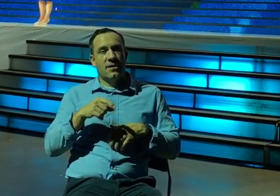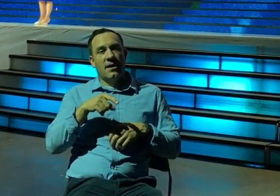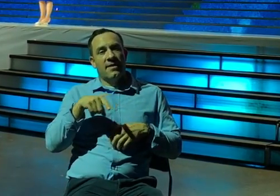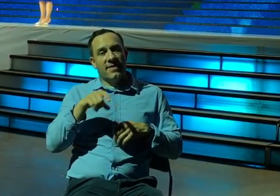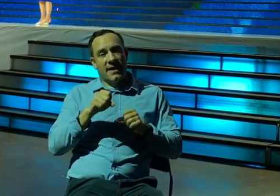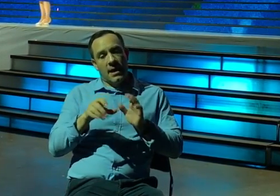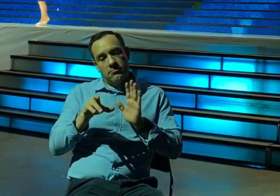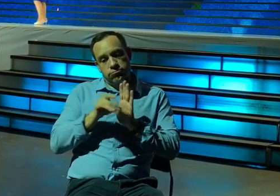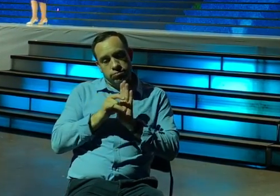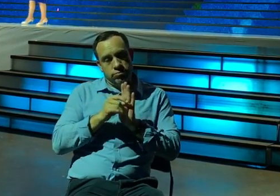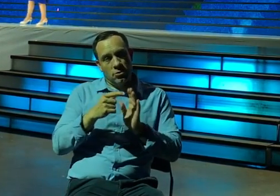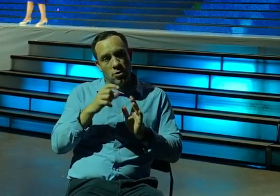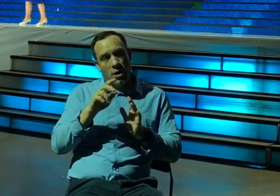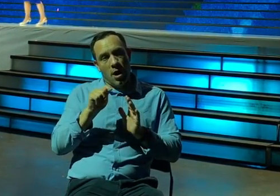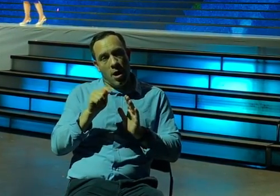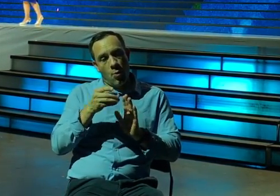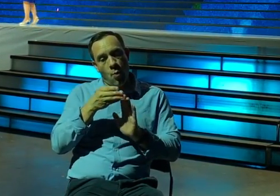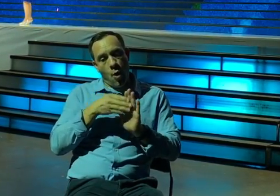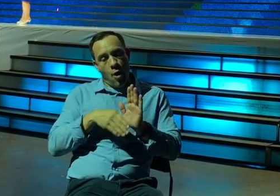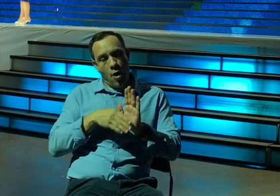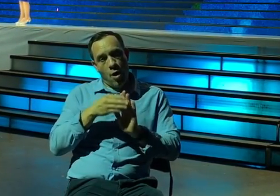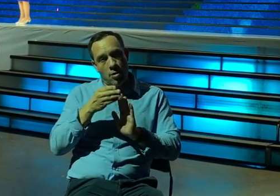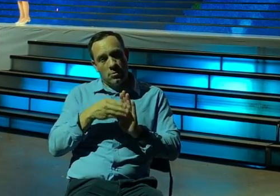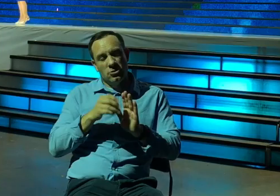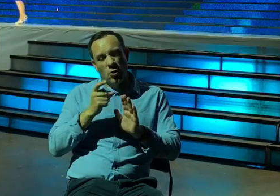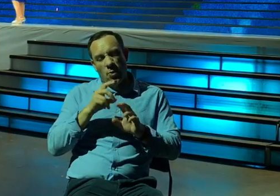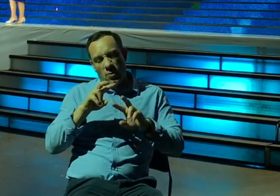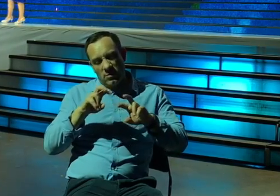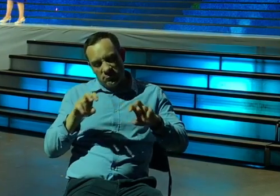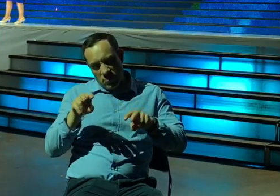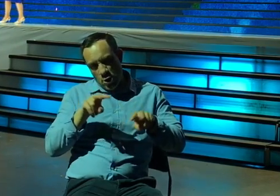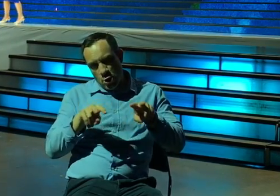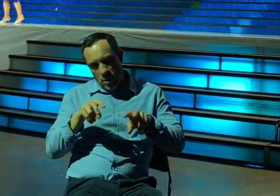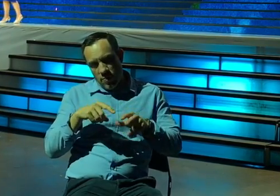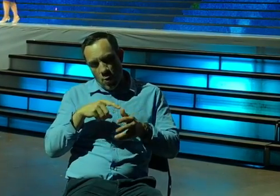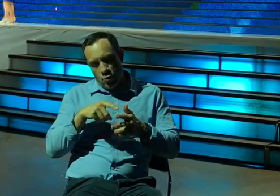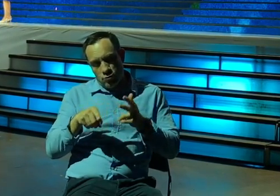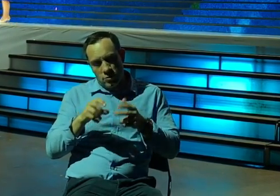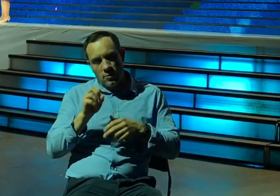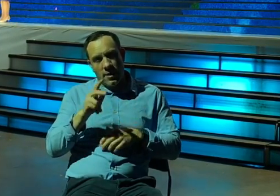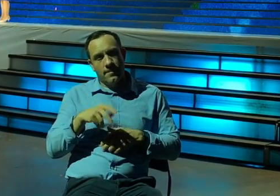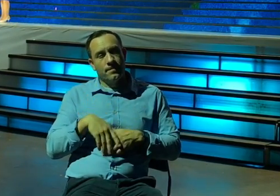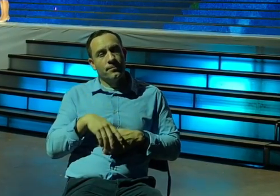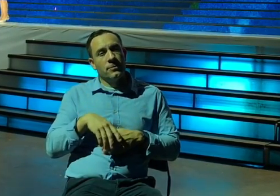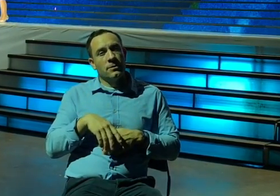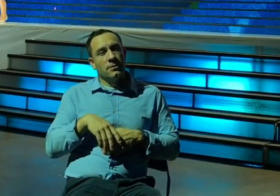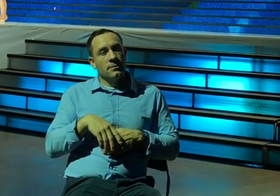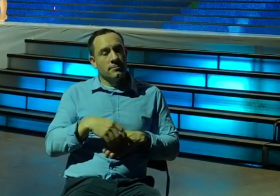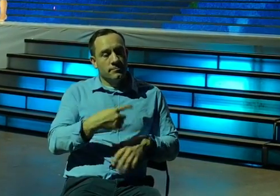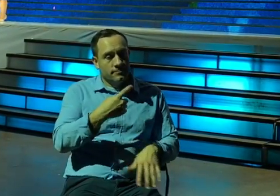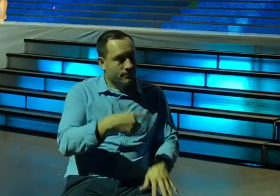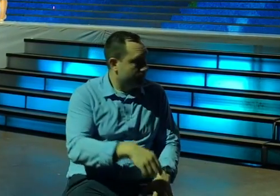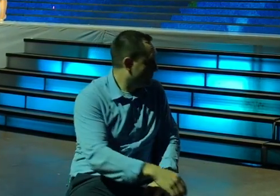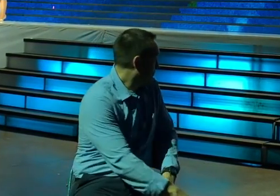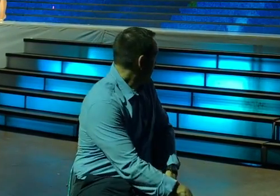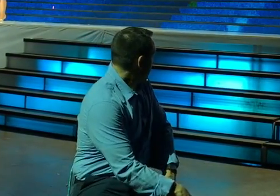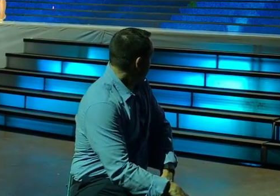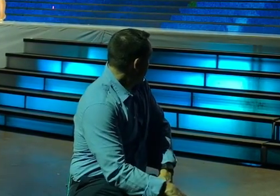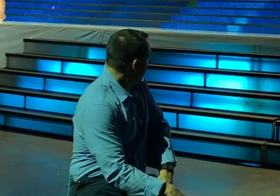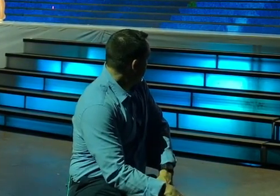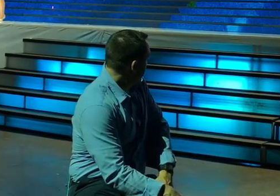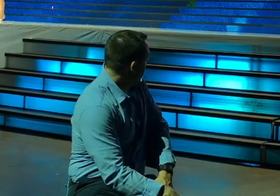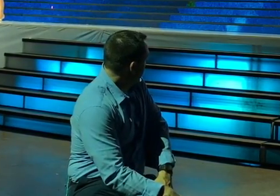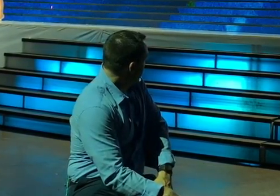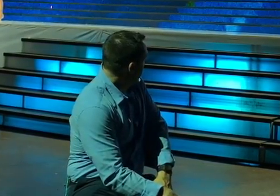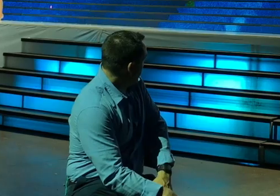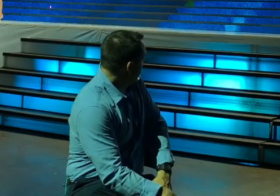gut wall, and also again the strength of the clinicals. So let's take a closer look. We have Bifidobacterium lactis, BI04,